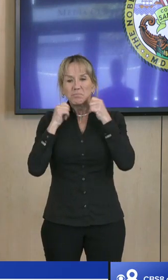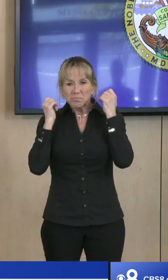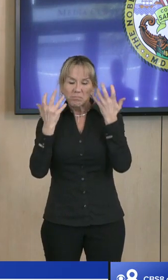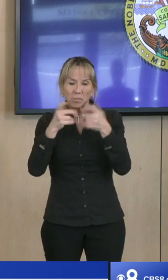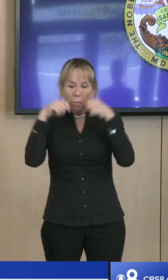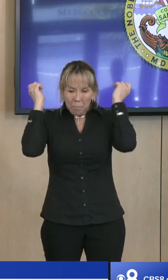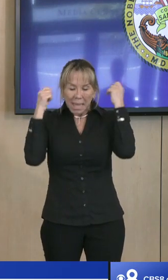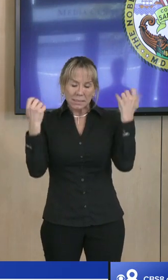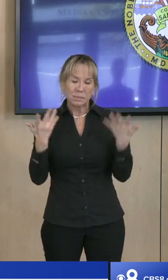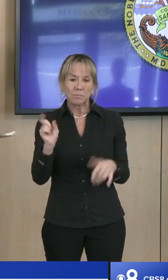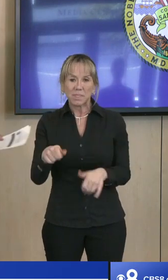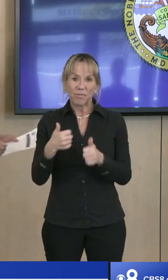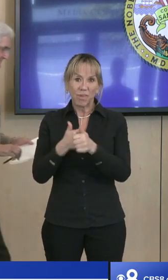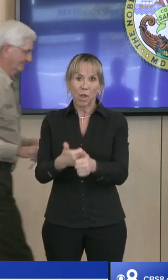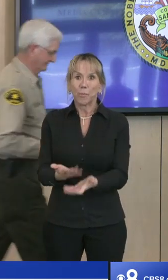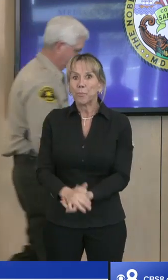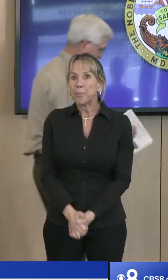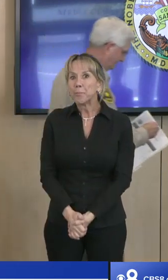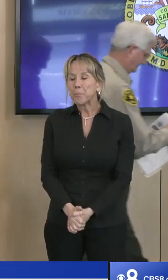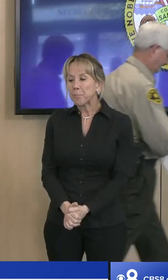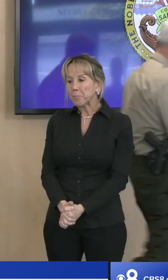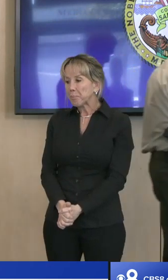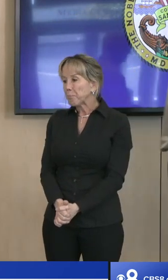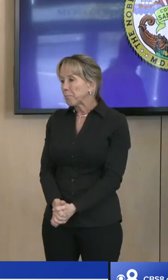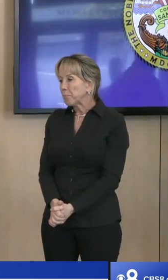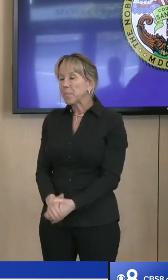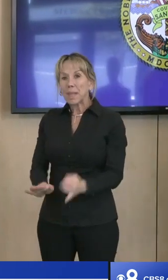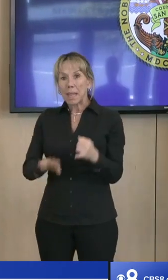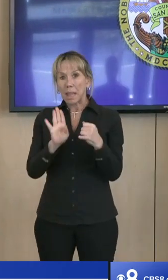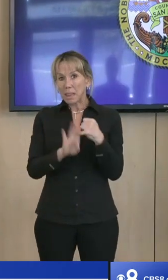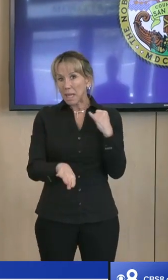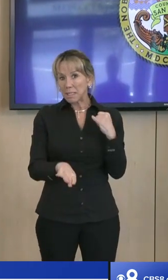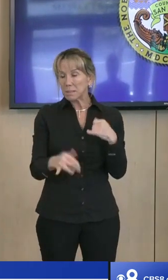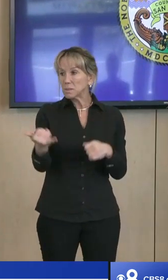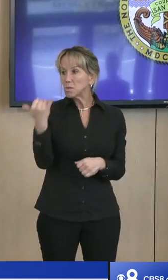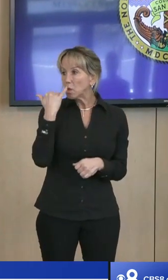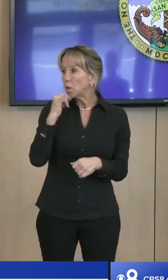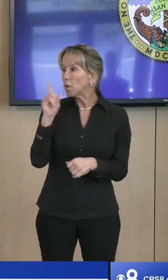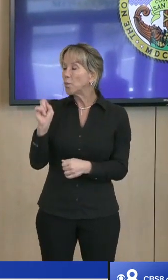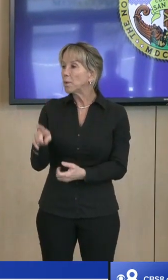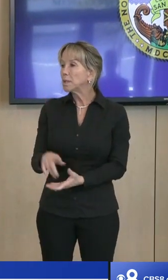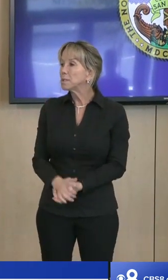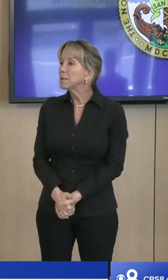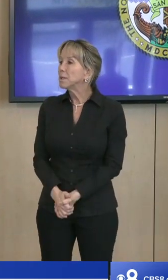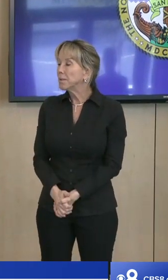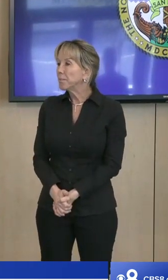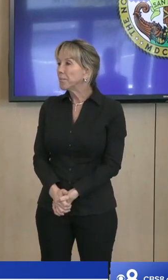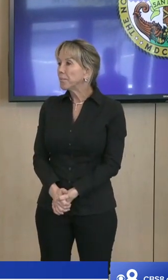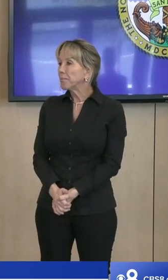Okay, thanks. Okay, let's go to the last call-in question.